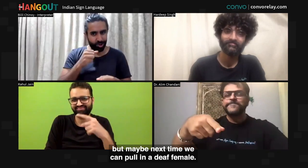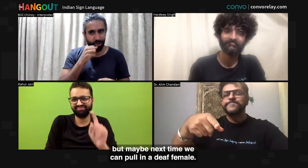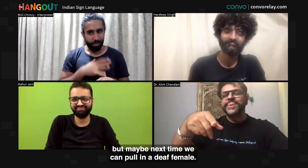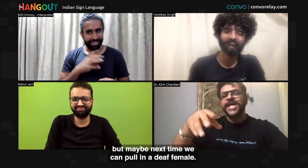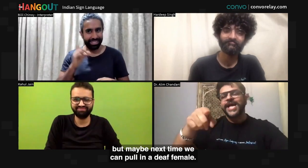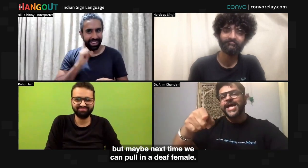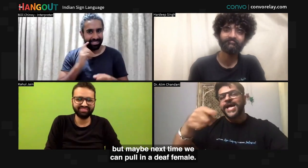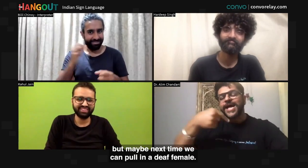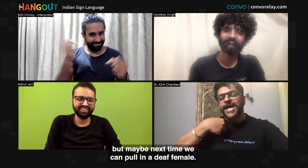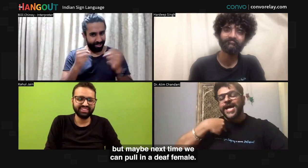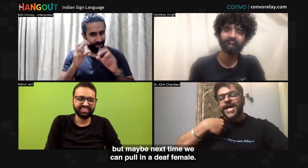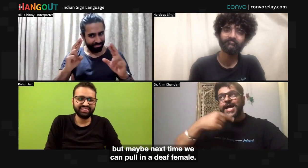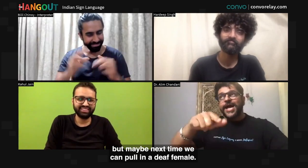in, um, a deaf female.